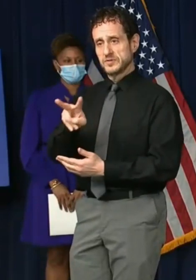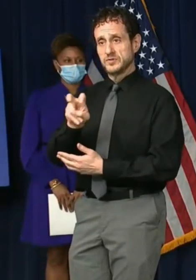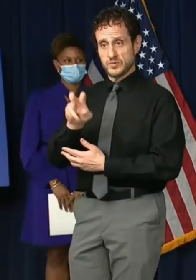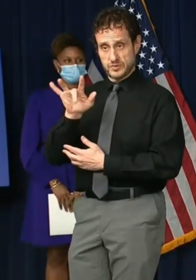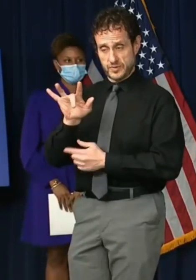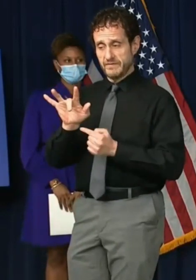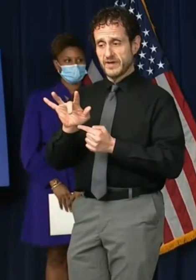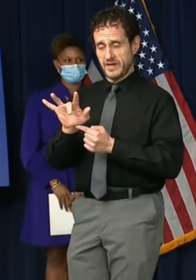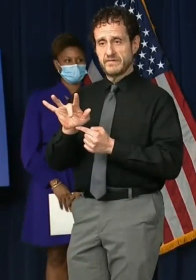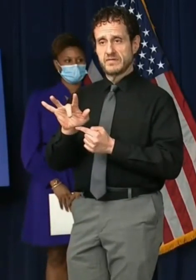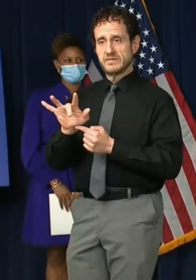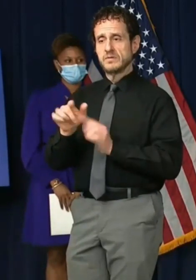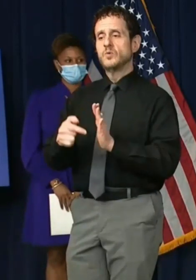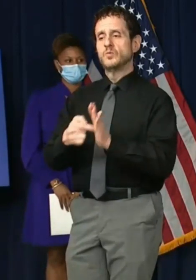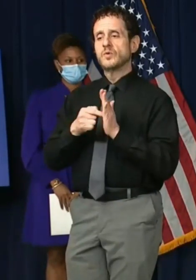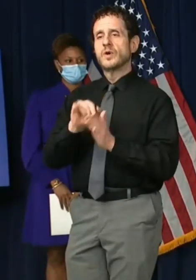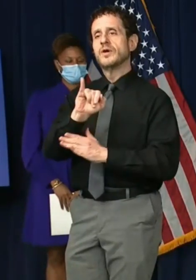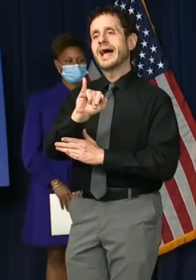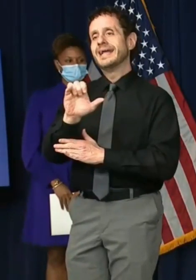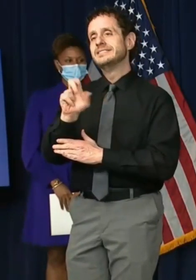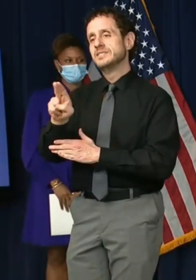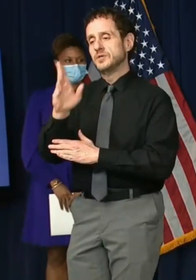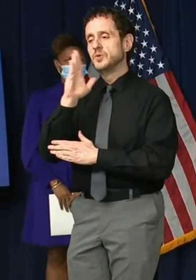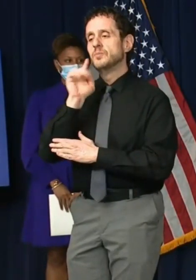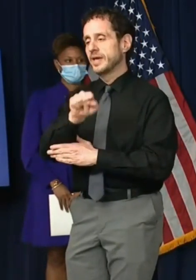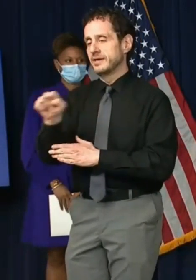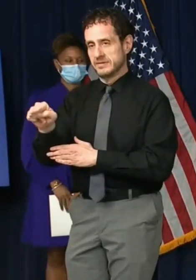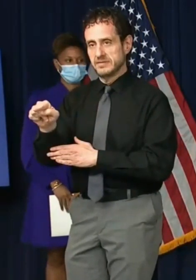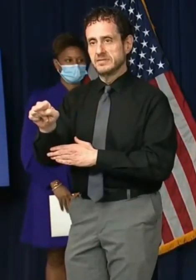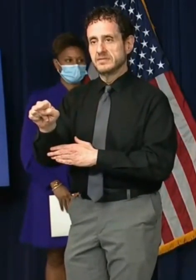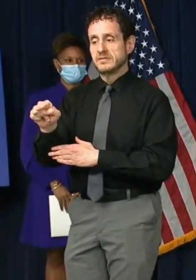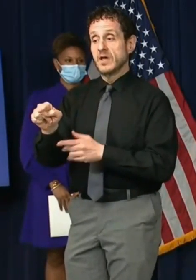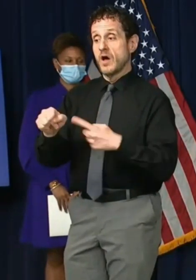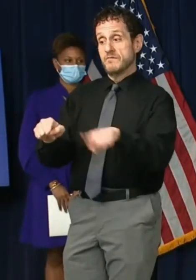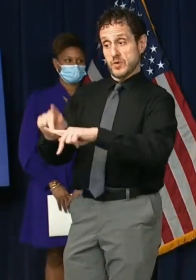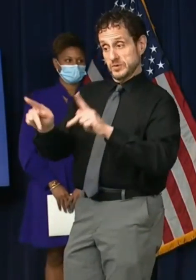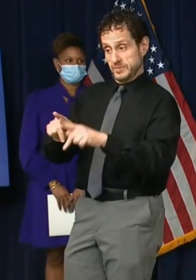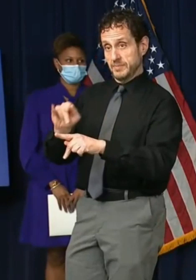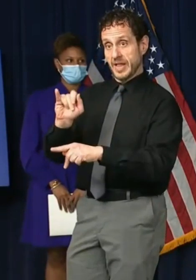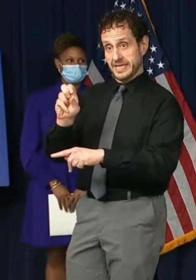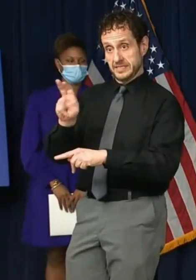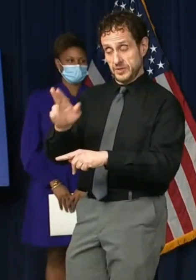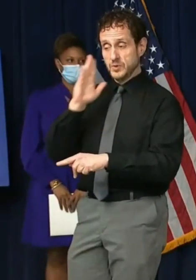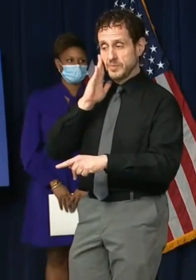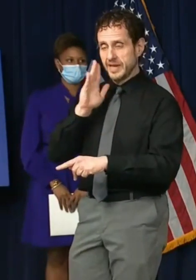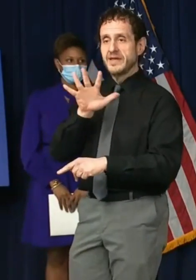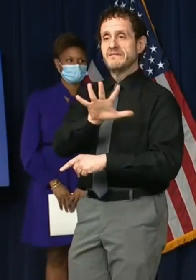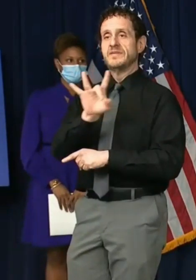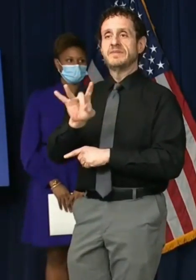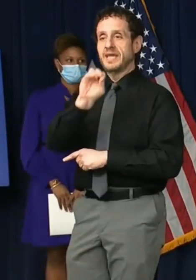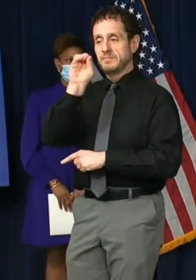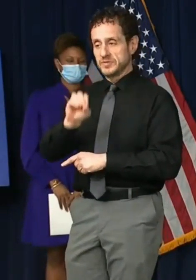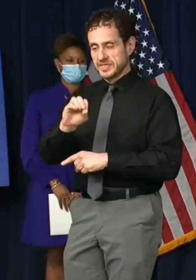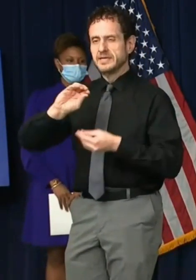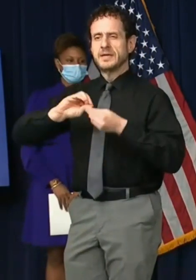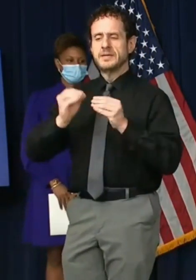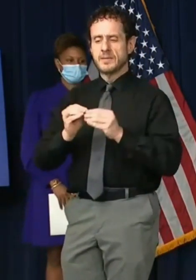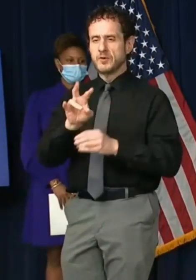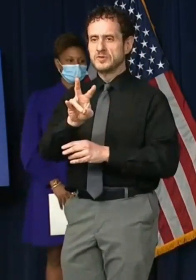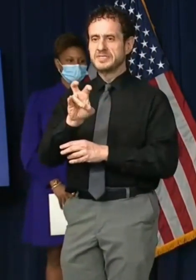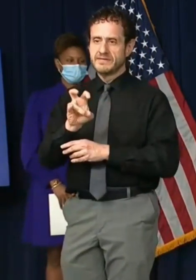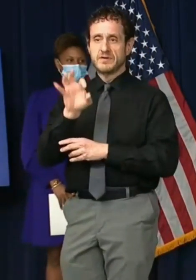1,225, were in the ICU. And 58% of those ICU patients, or 709